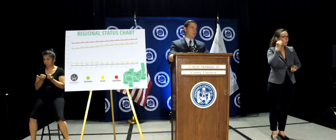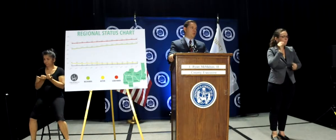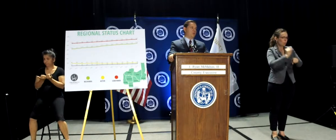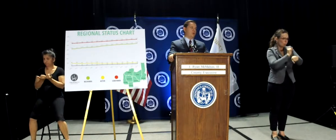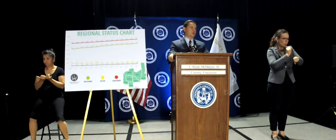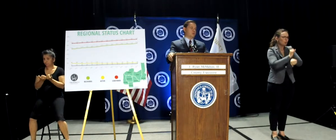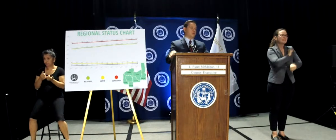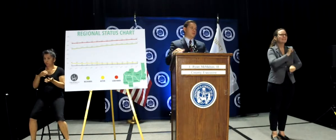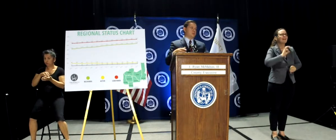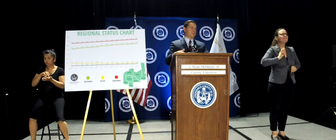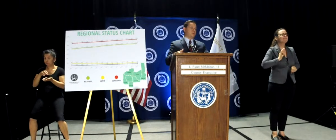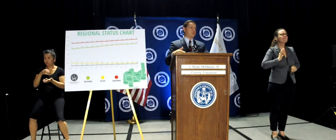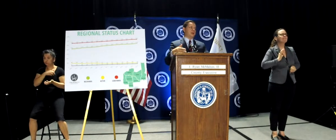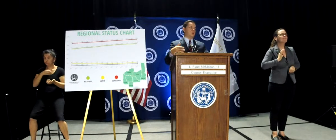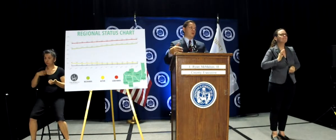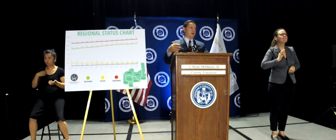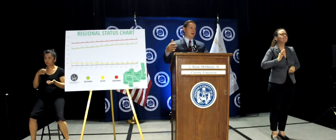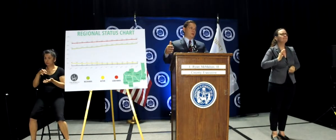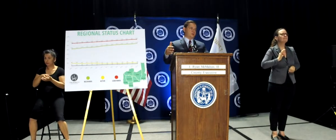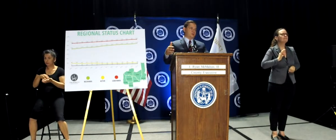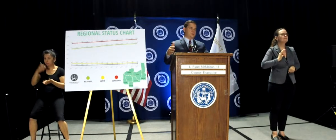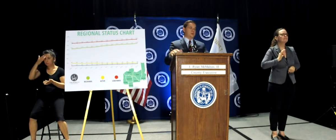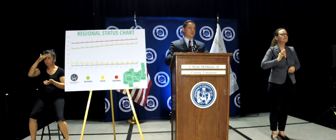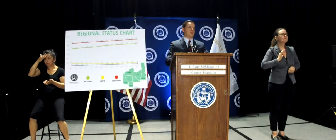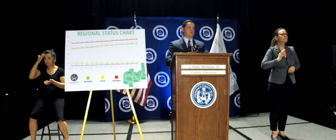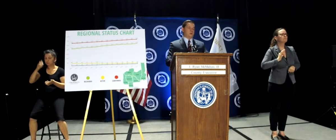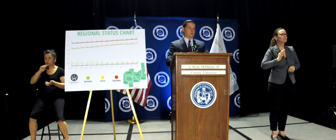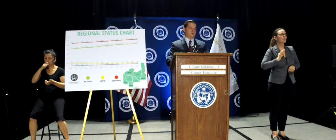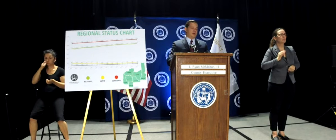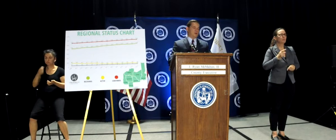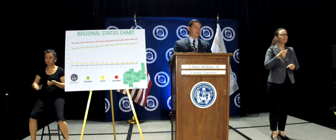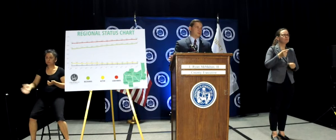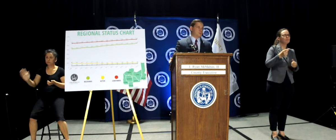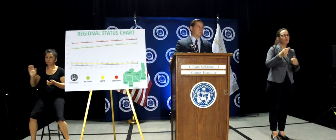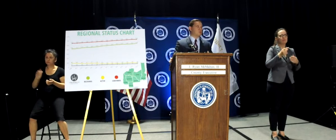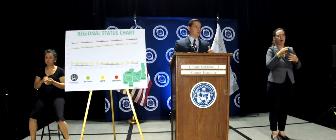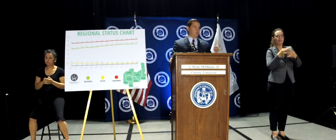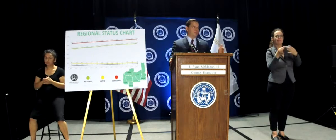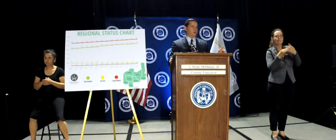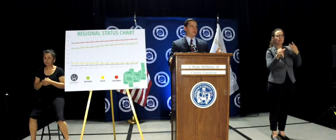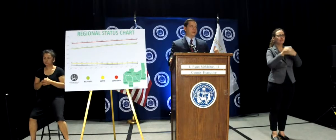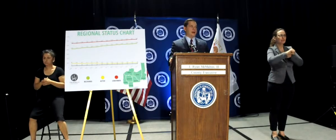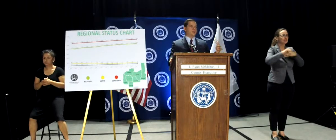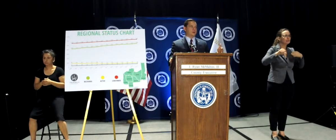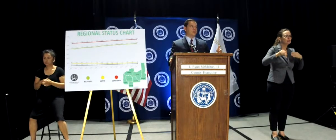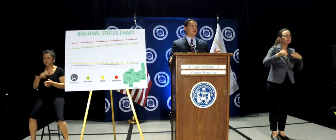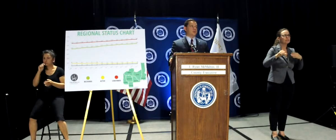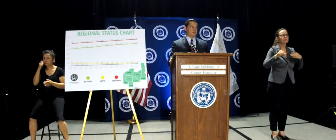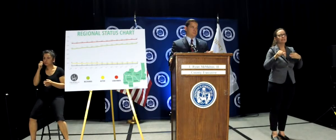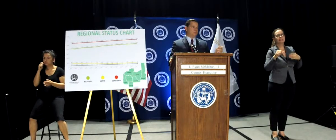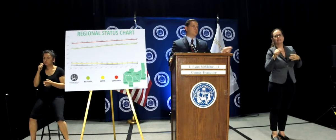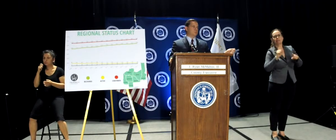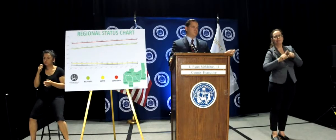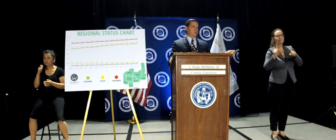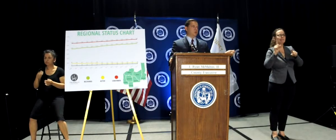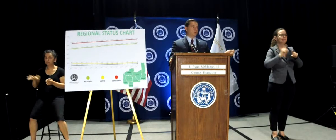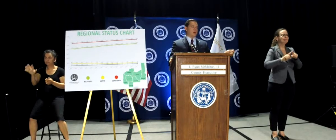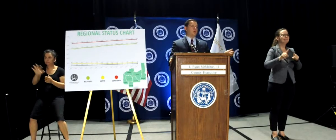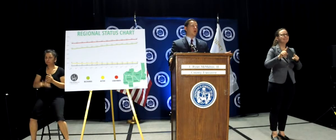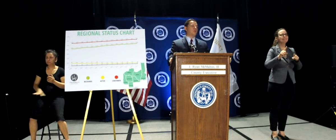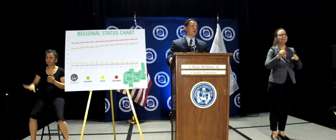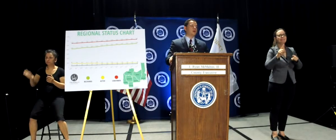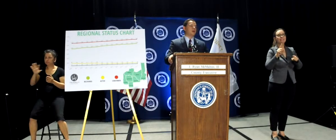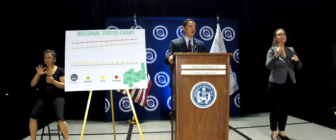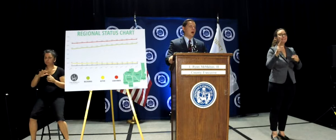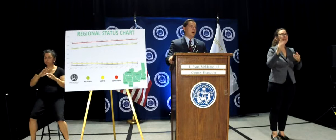you're going to get more folks with symptoms and or allergies. Folks who have allergies, most people, if they go to the doctor, they're going to rule